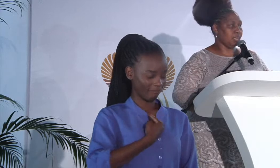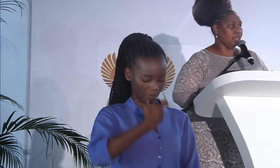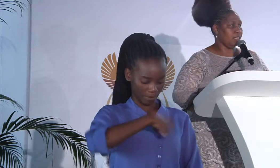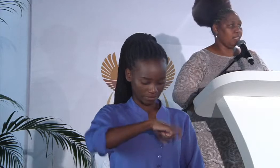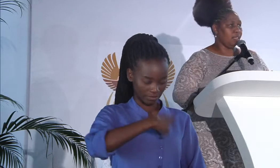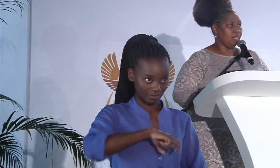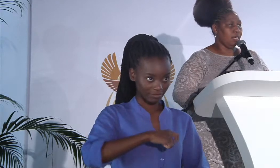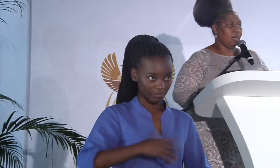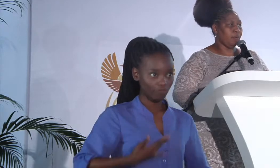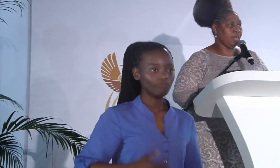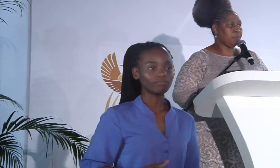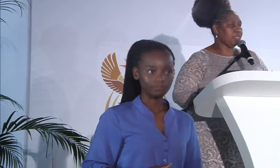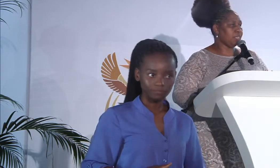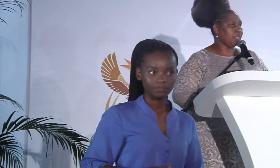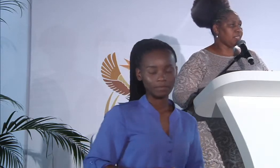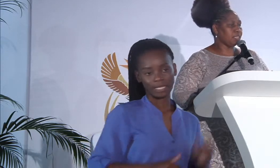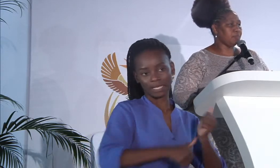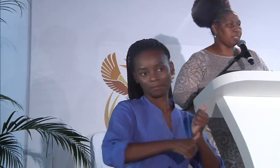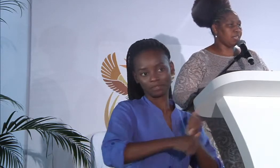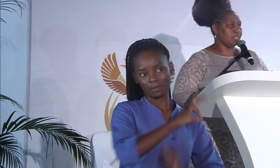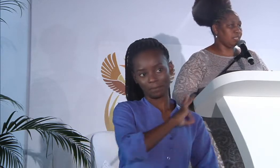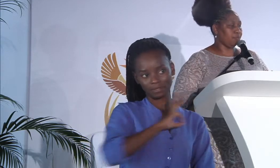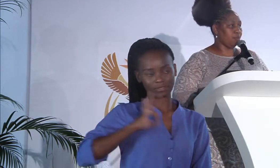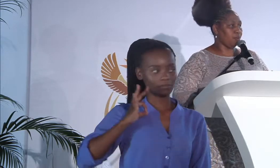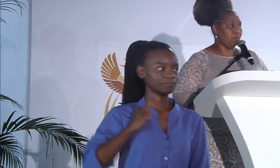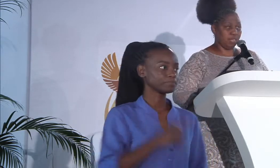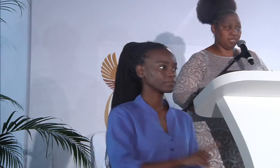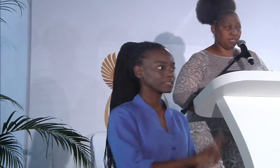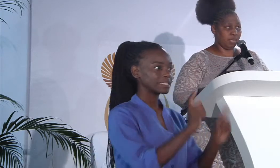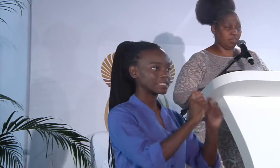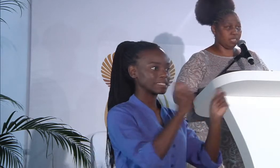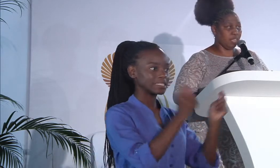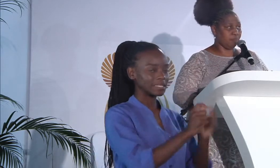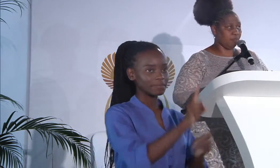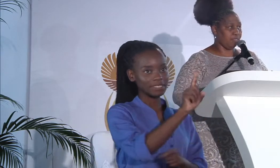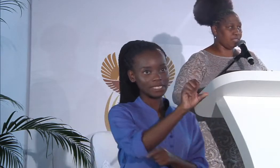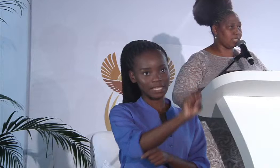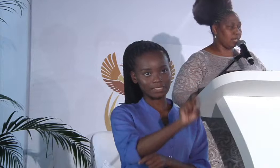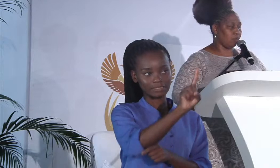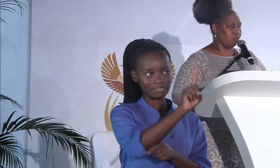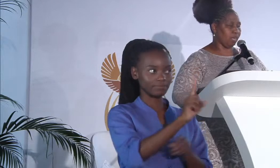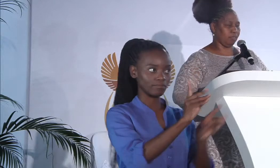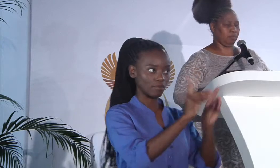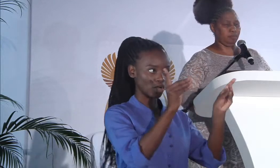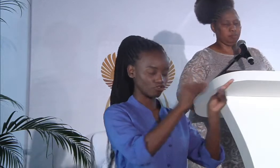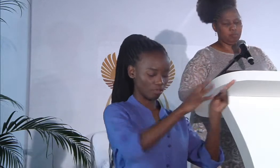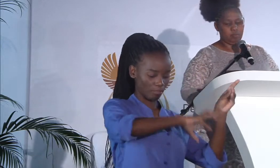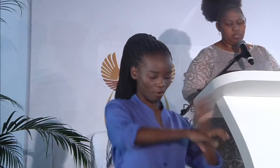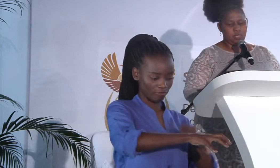Minister. I want to appreciate Team DSD from all national, province, and local